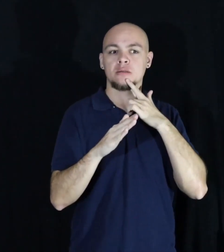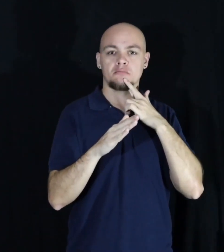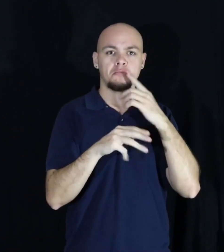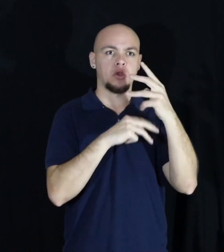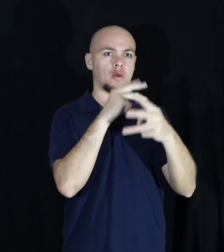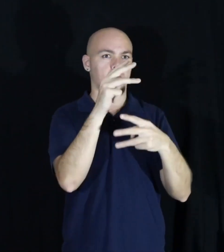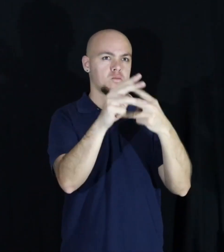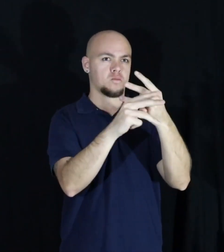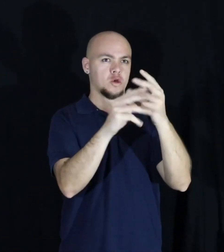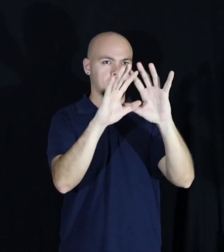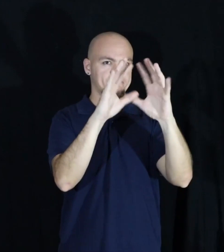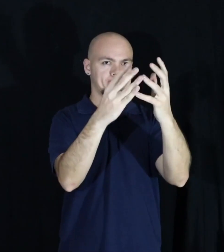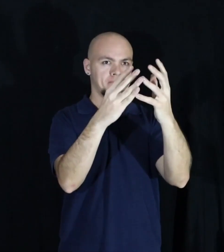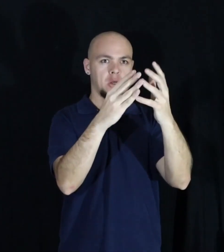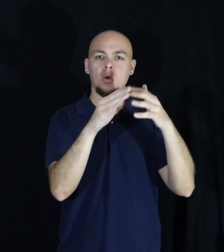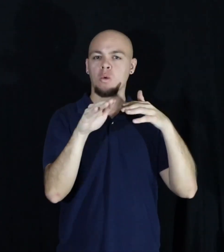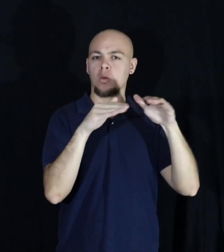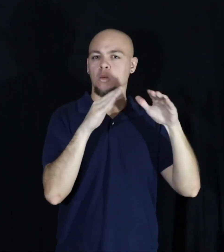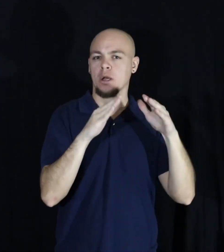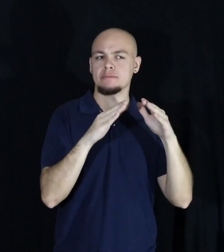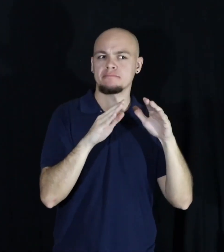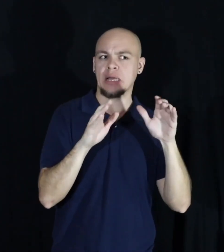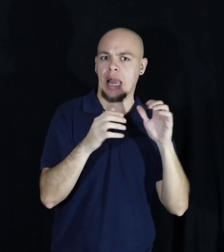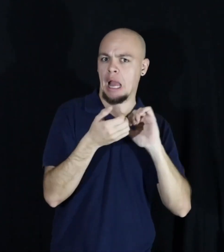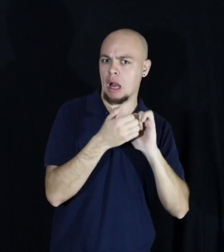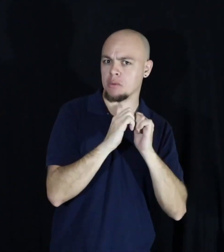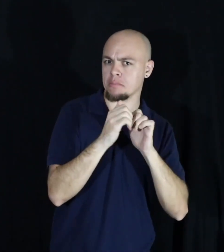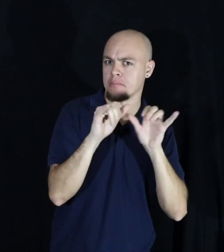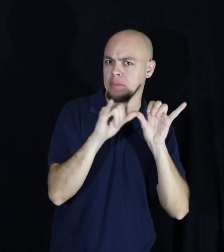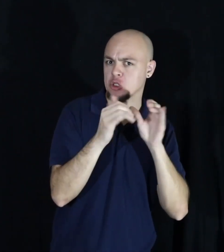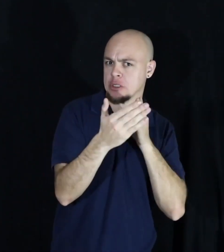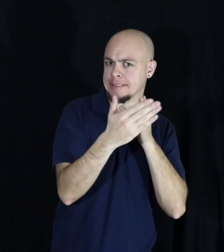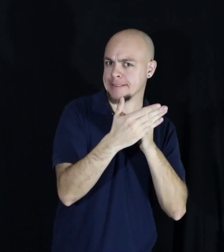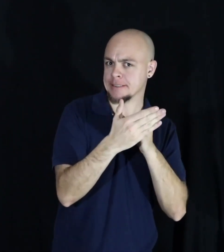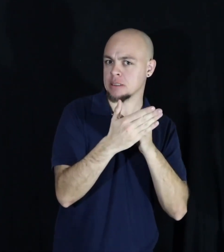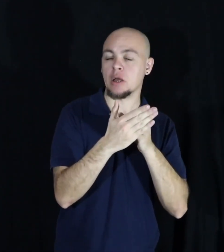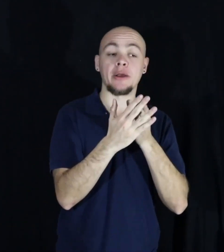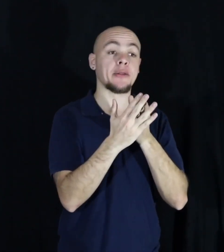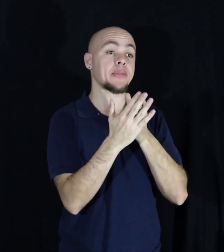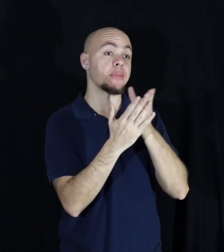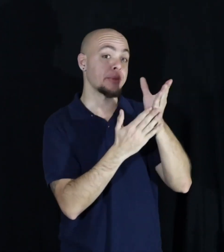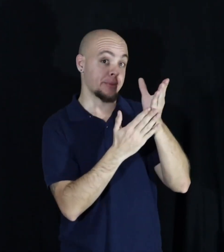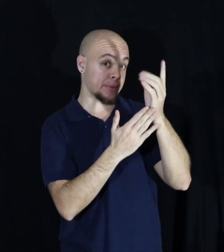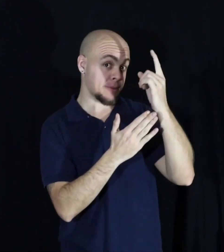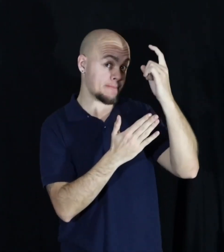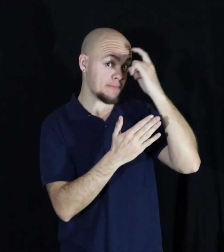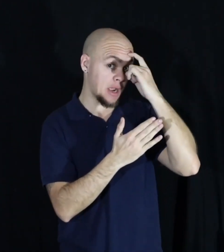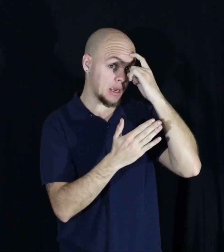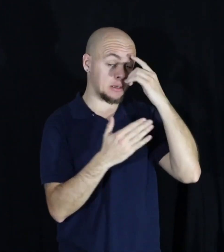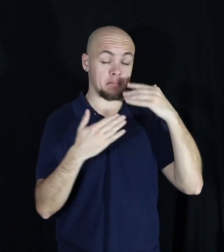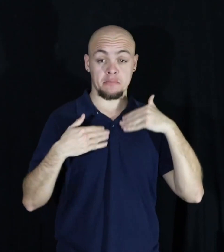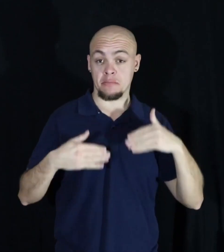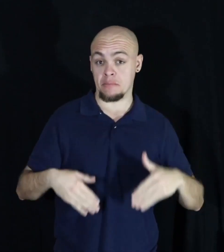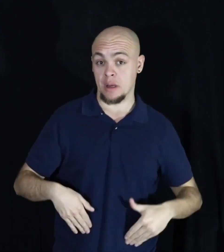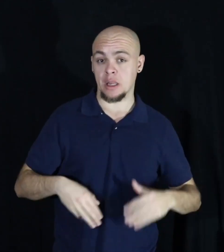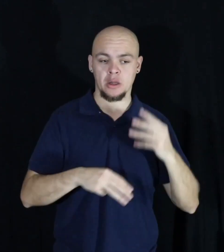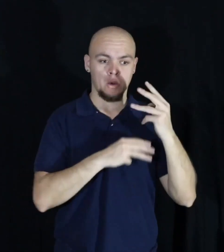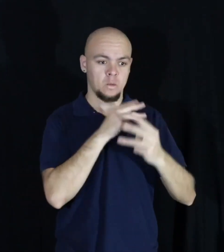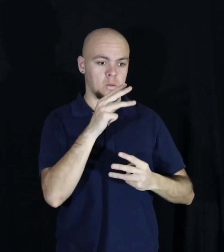world. Writer Rebecca Solnit says that through walking, the mind, body, and world are all